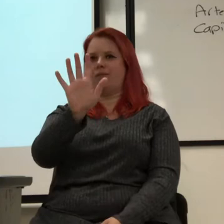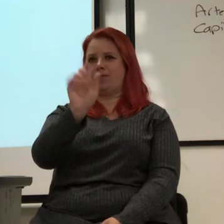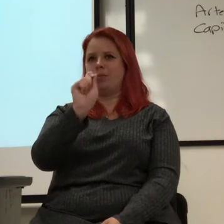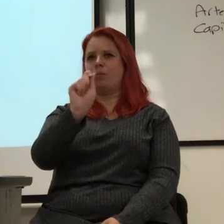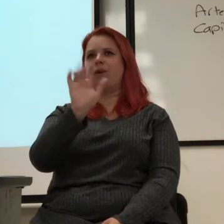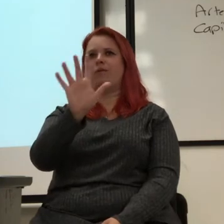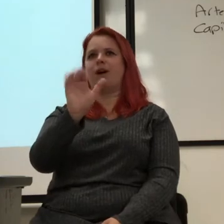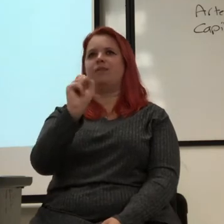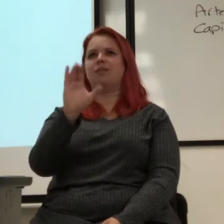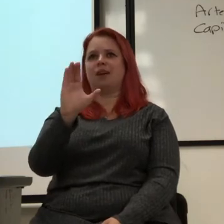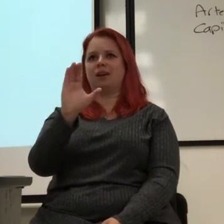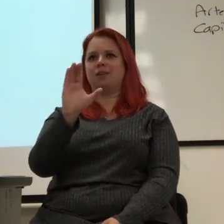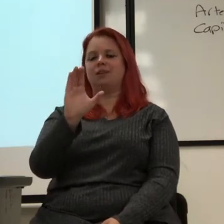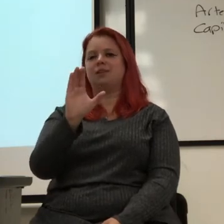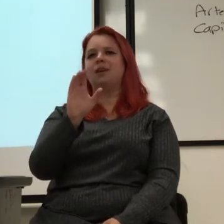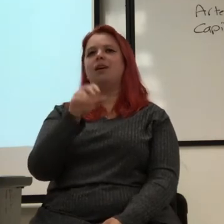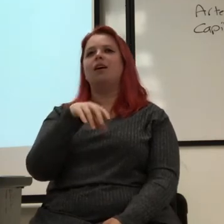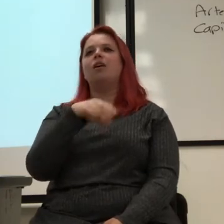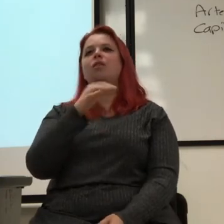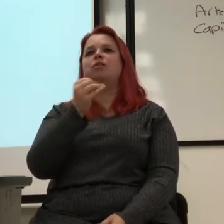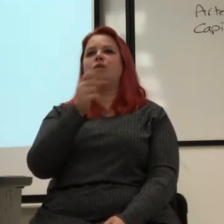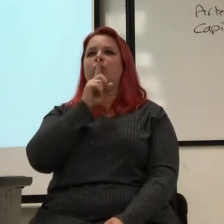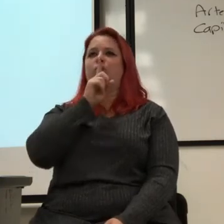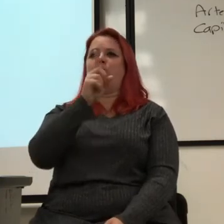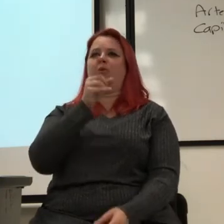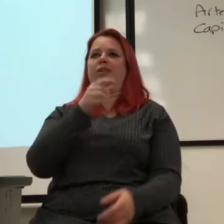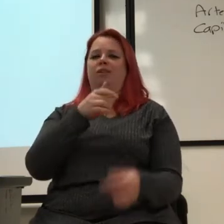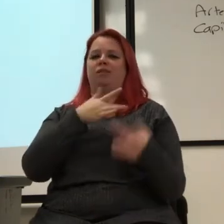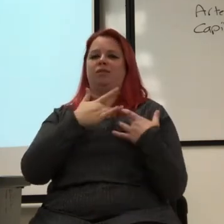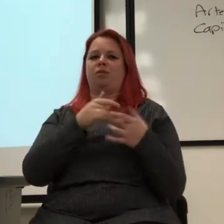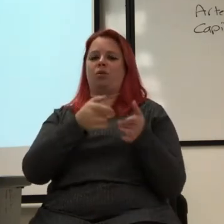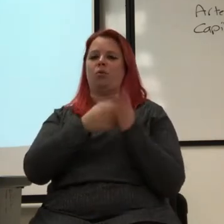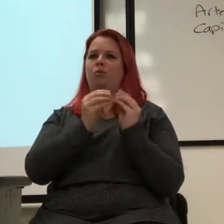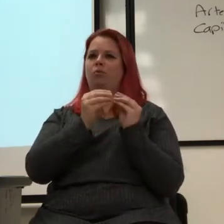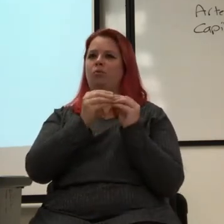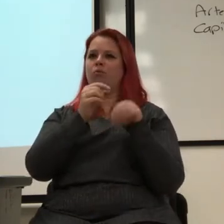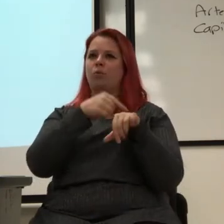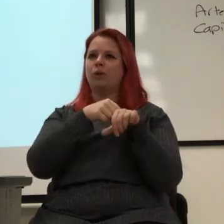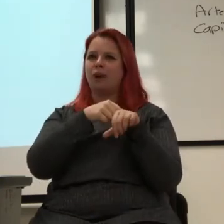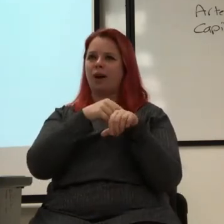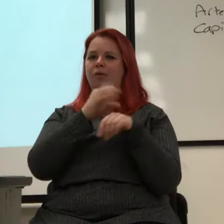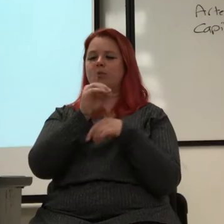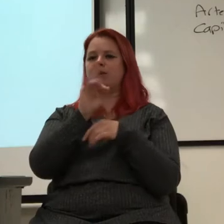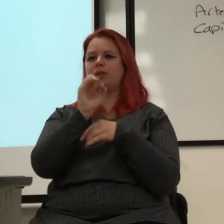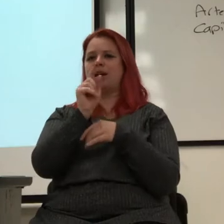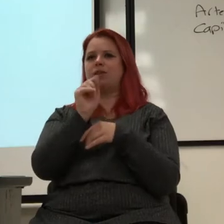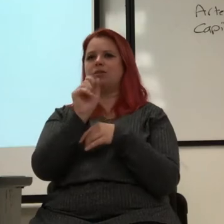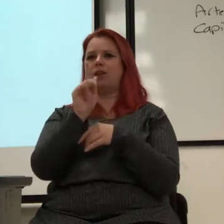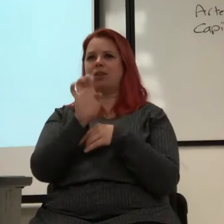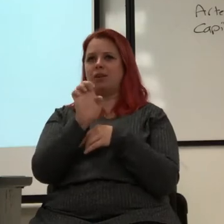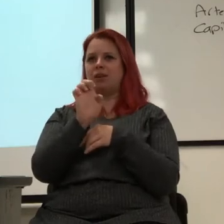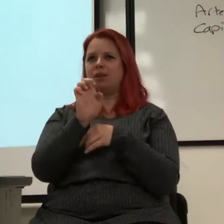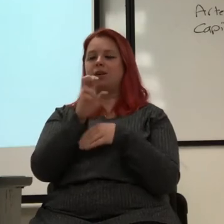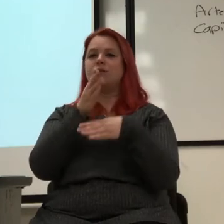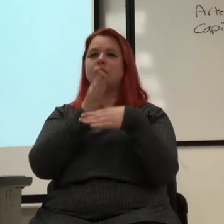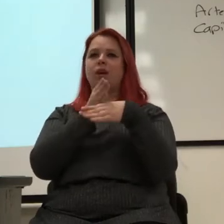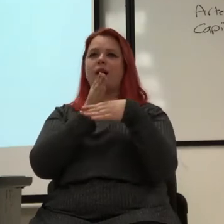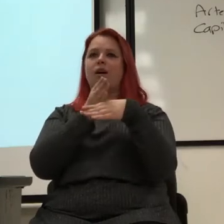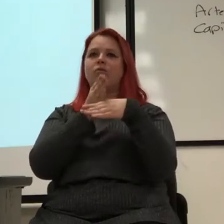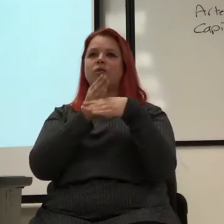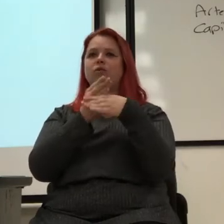0.5 of the 0.8. So the heart spends more time in diastole, so the average is going to be